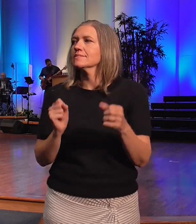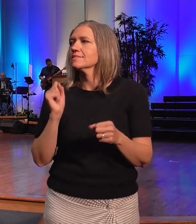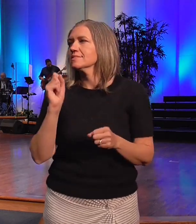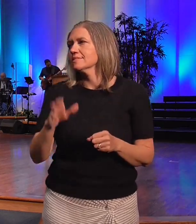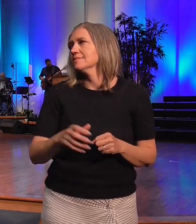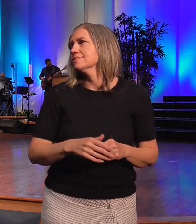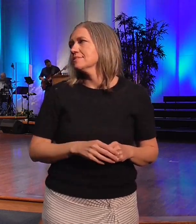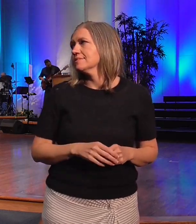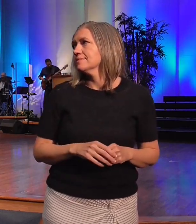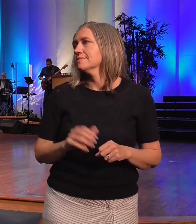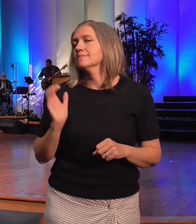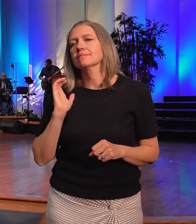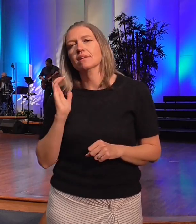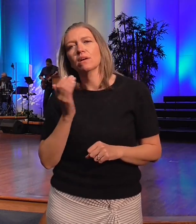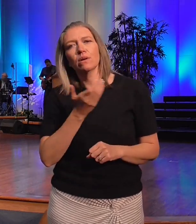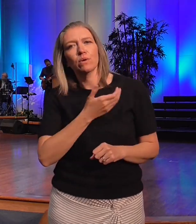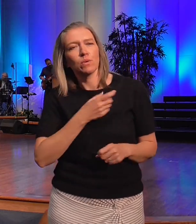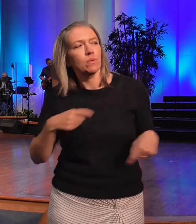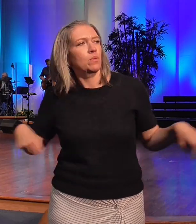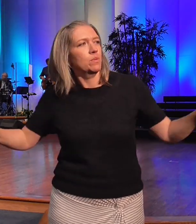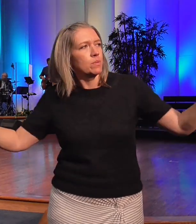voices, our